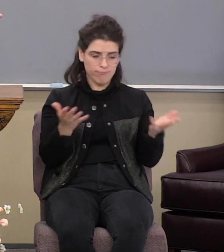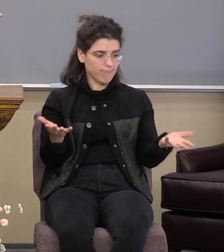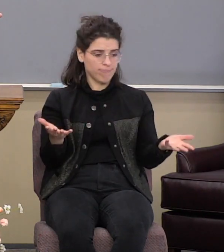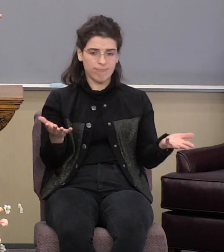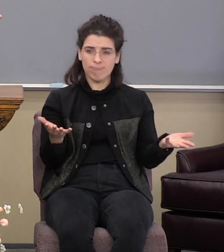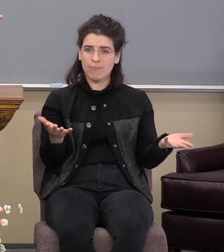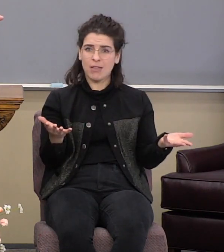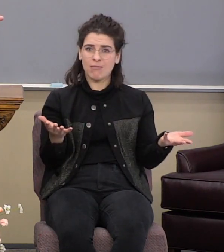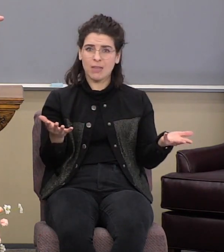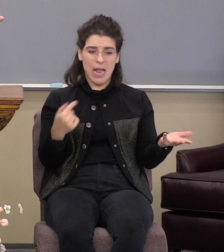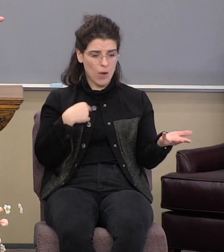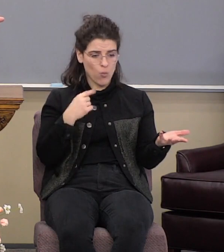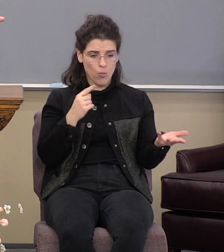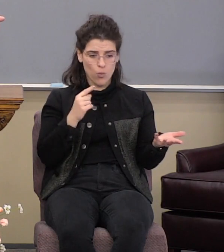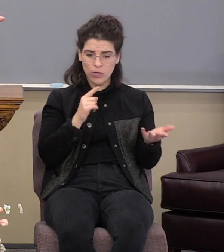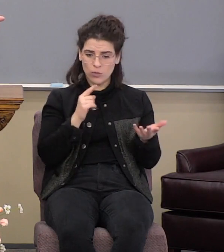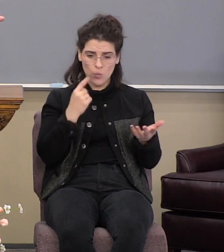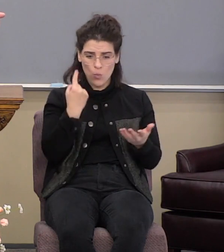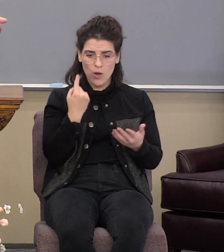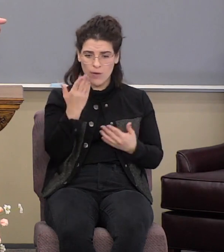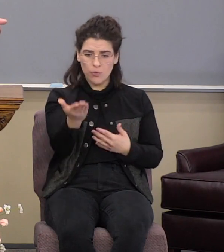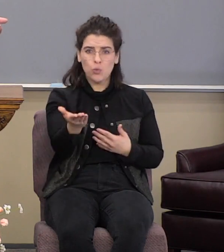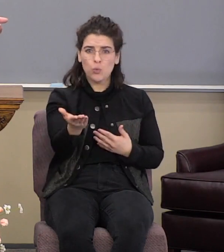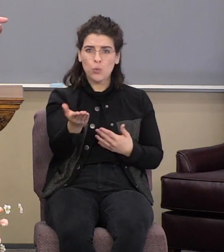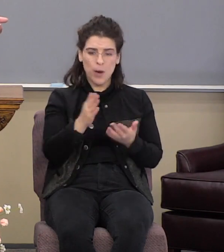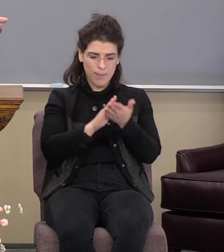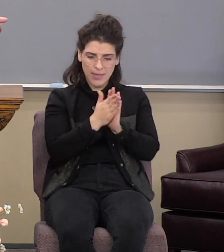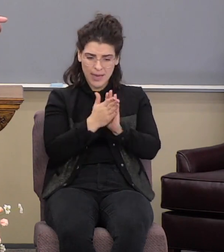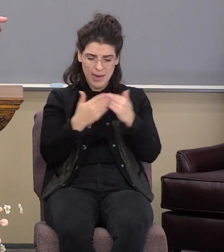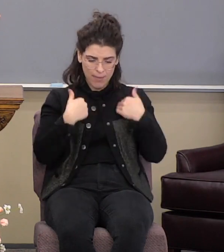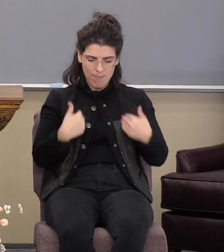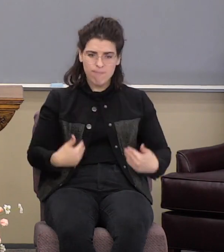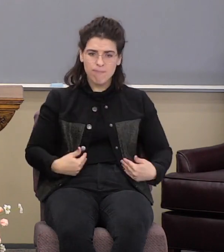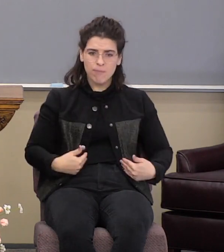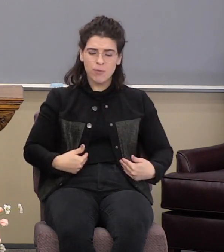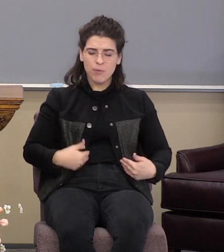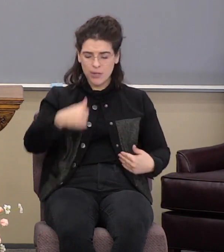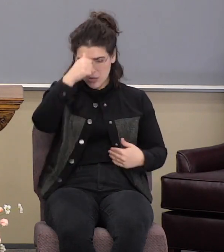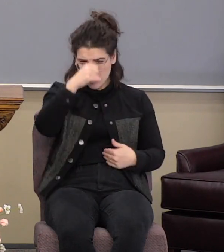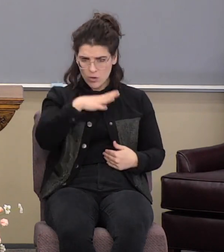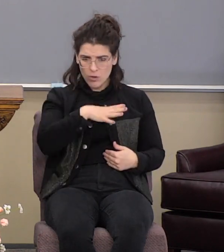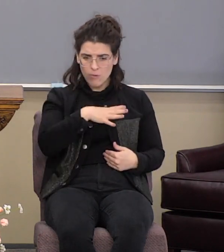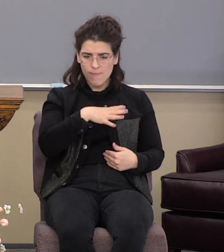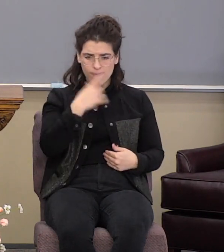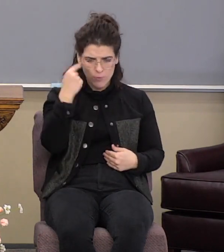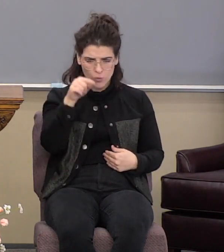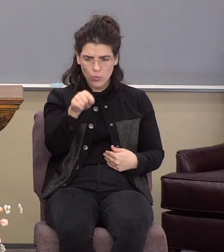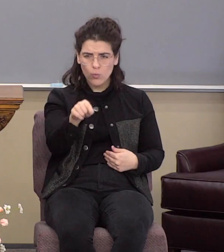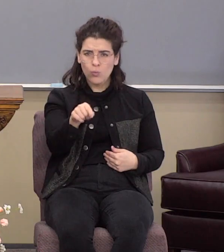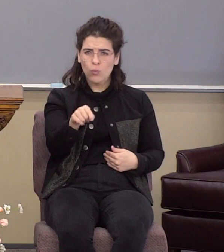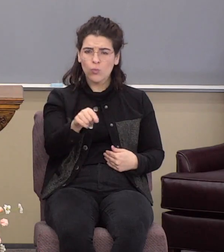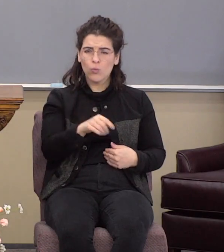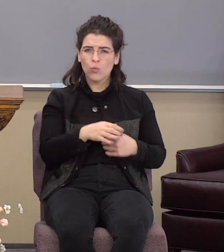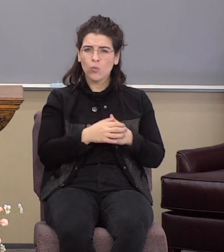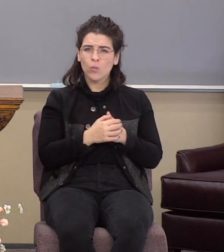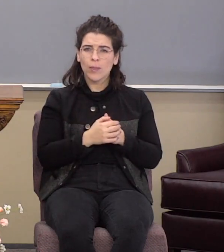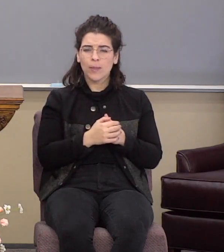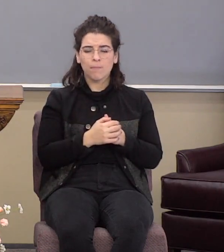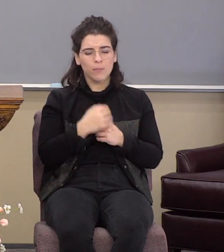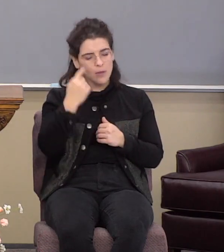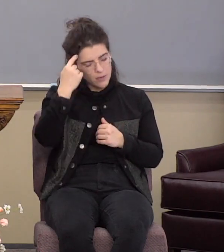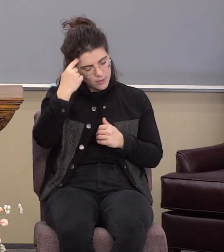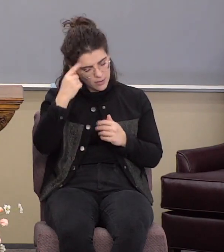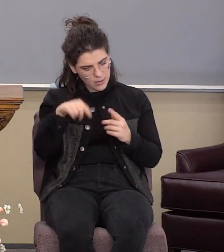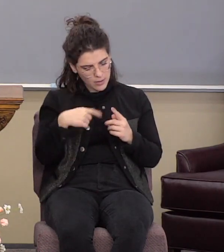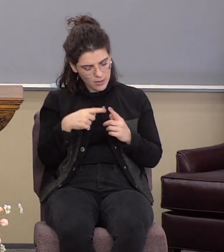pal, I was one of you. I became flesh." I did it for you, man. You know, I did it for you. So just think